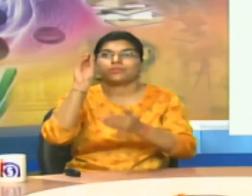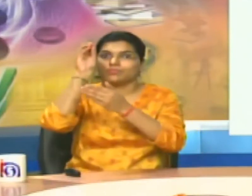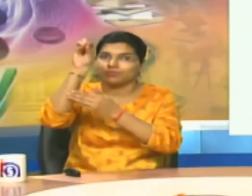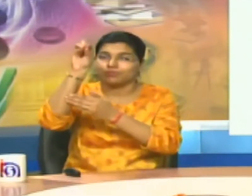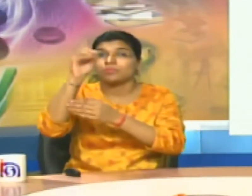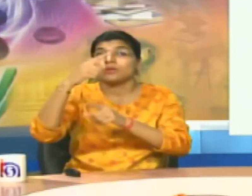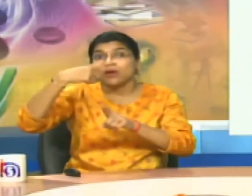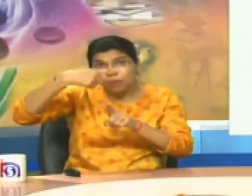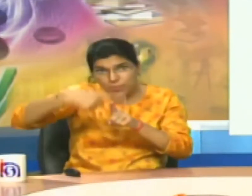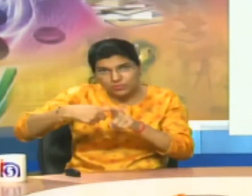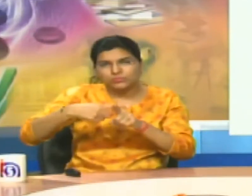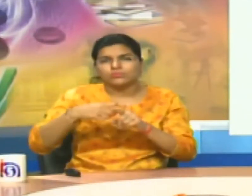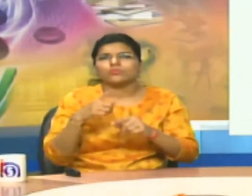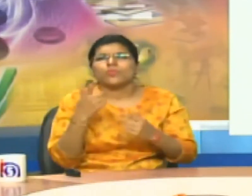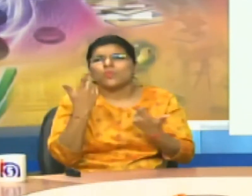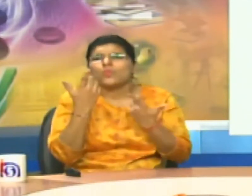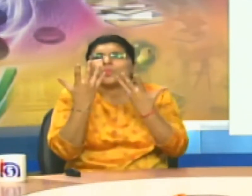Password you have to remember because